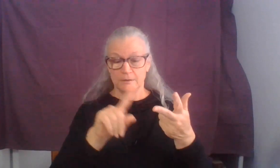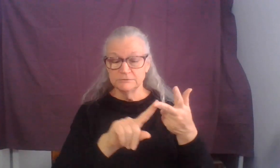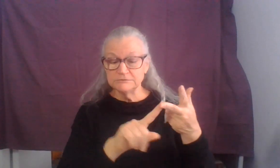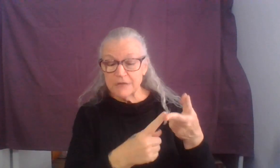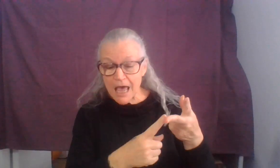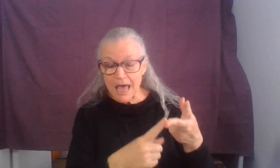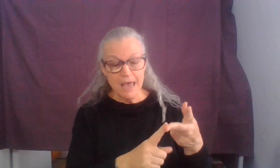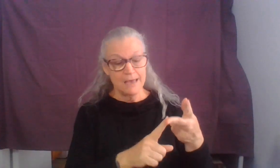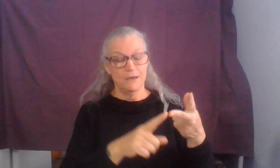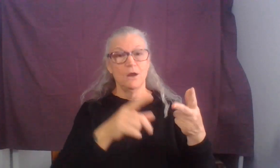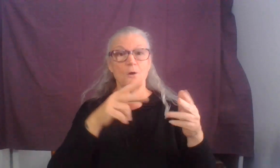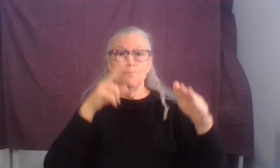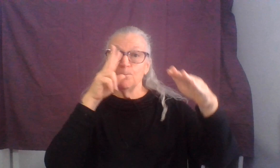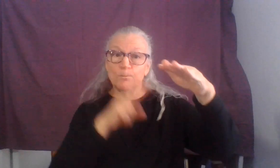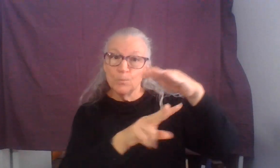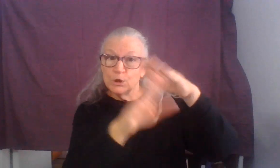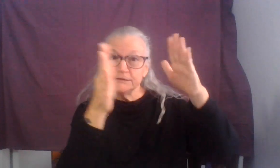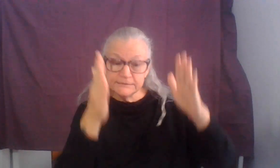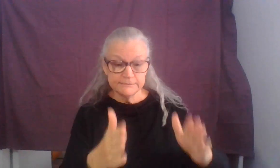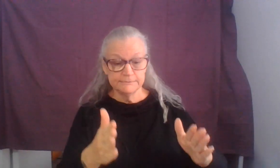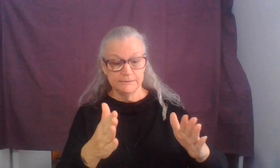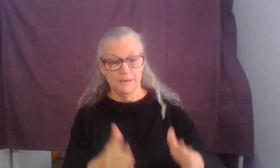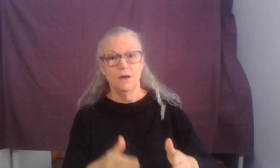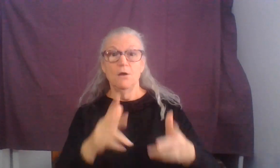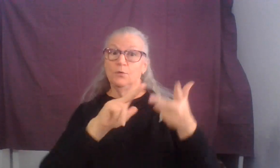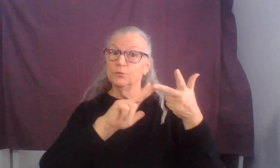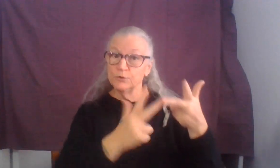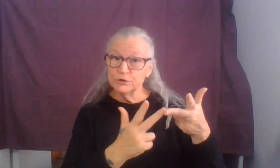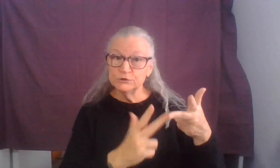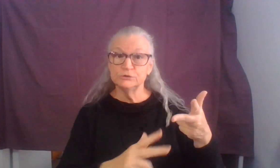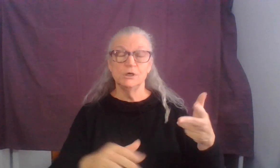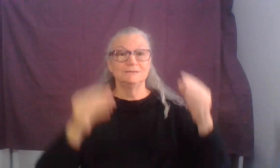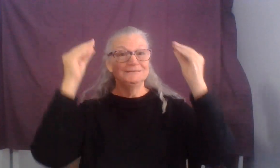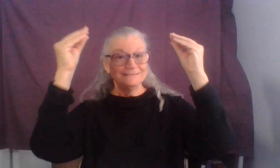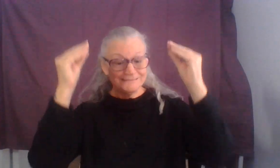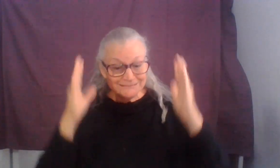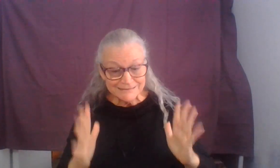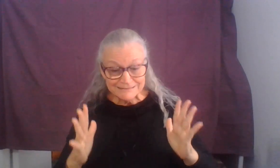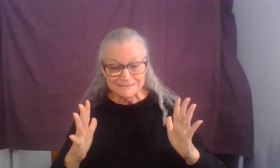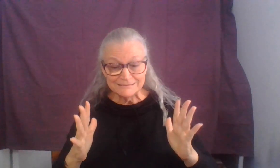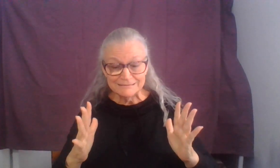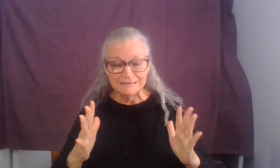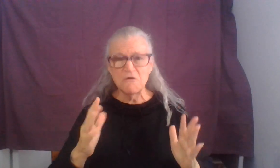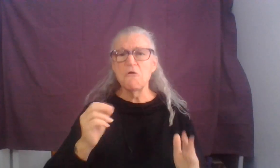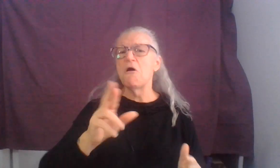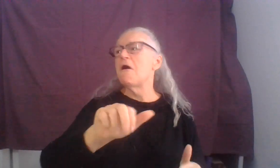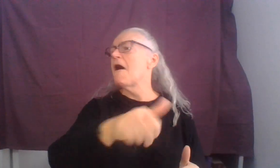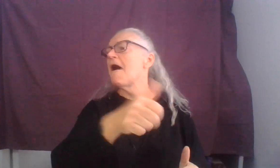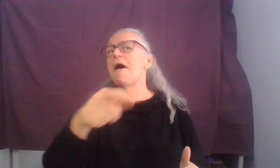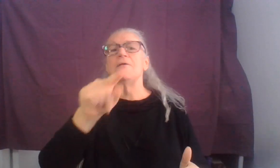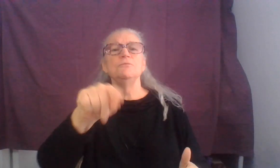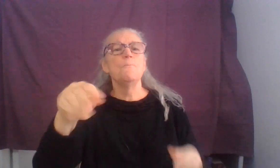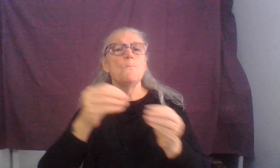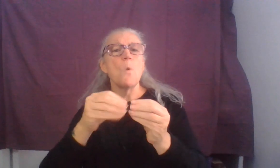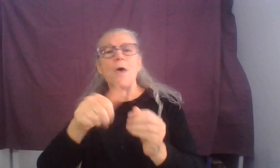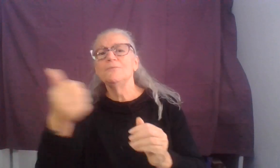second, prophets, third, teachers, then,